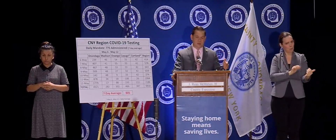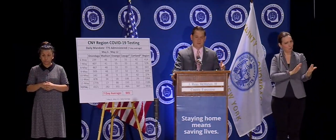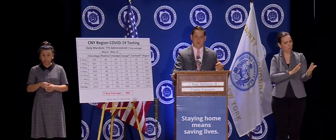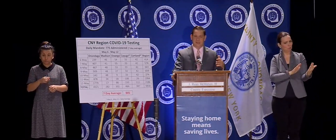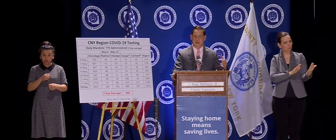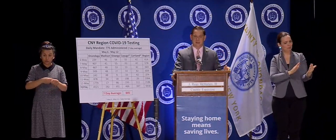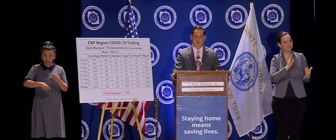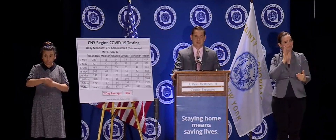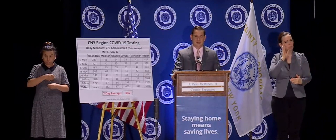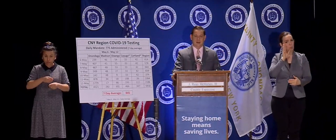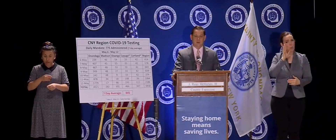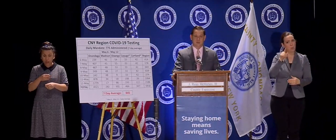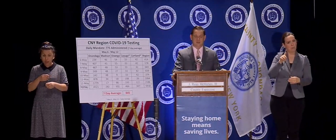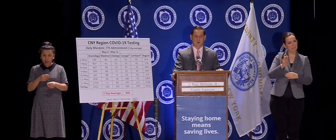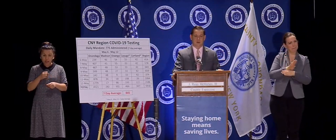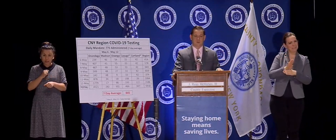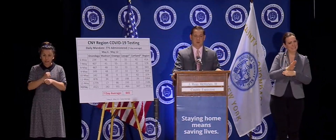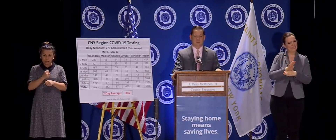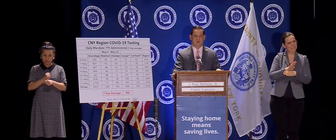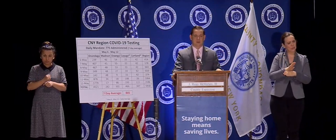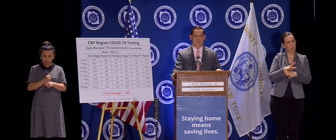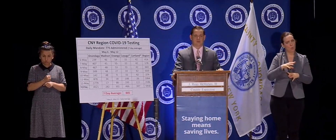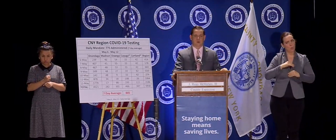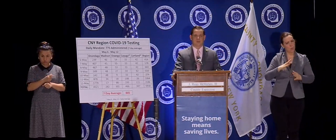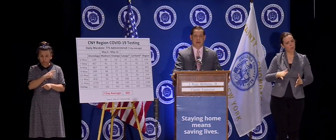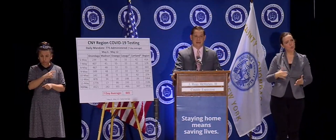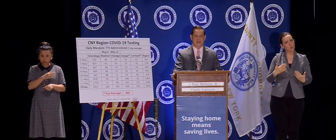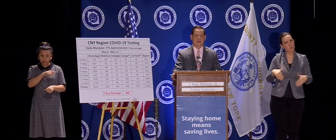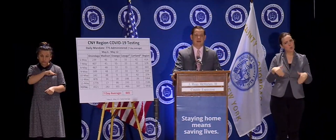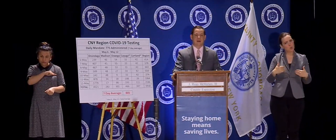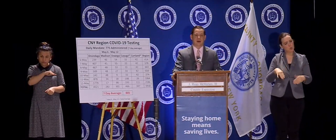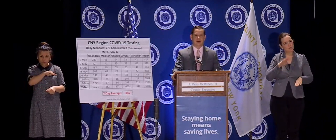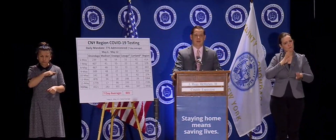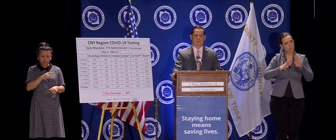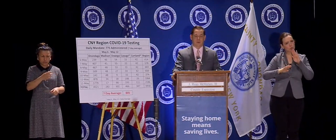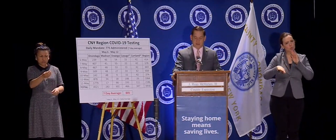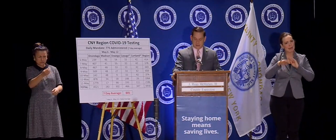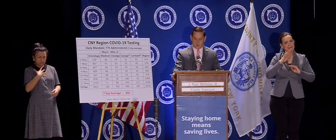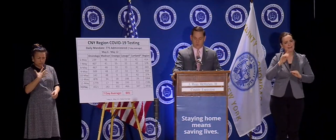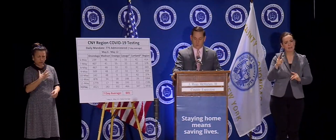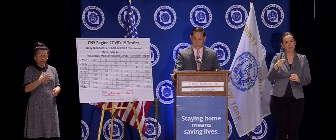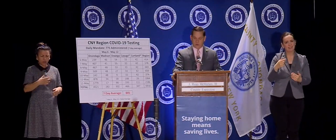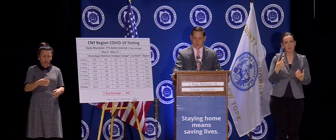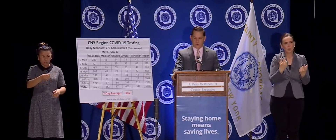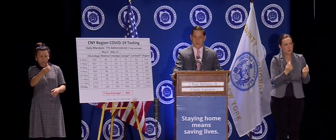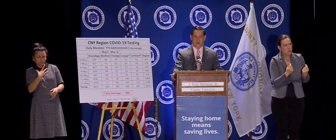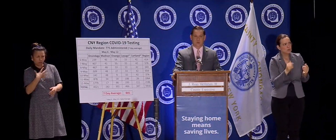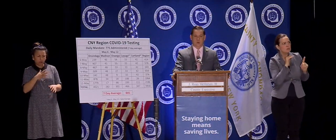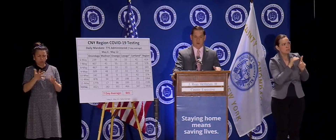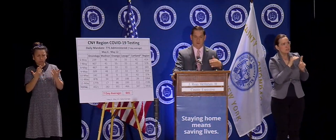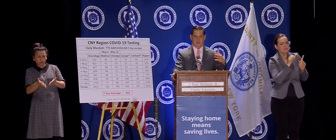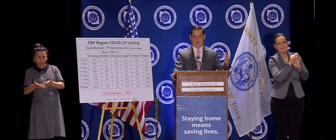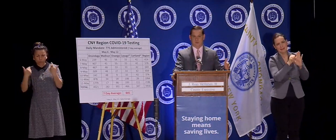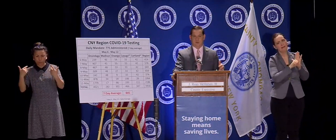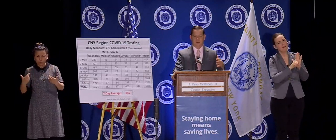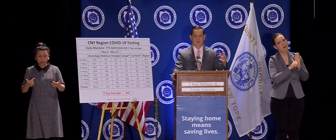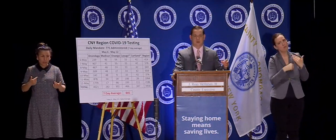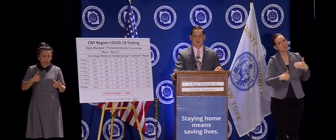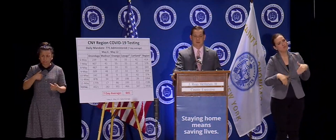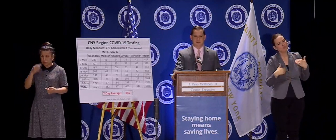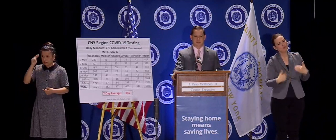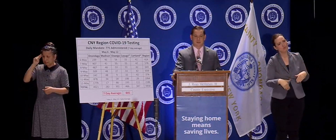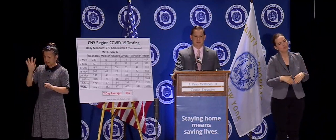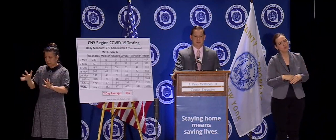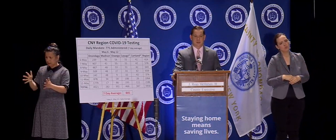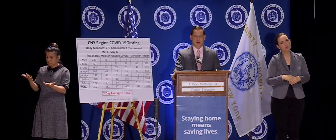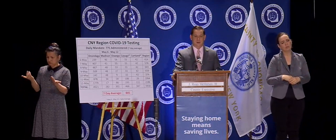to them every day, and we just don't have great information for them yet. But we'll get through all of this. We'll get through